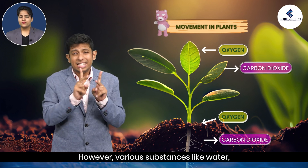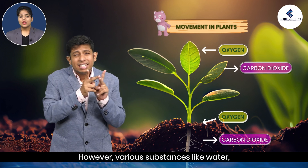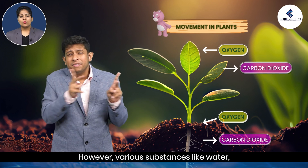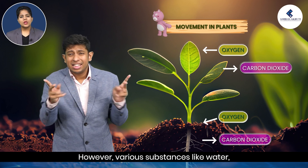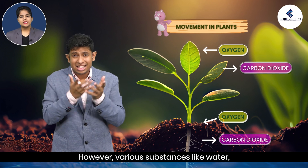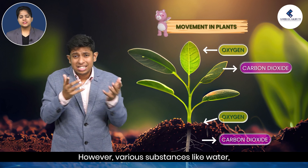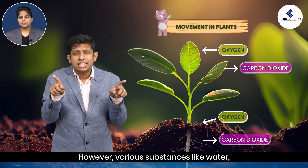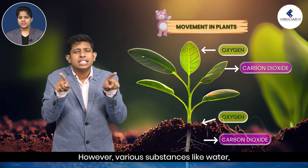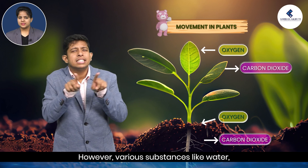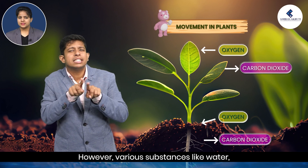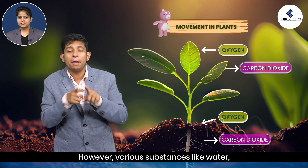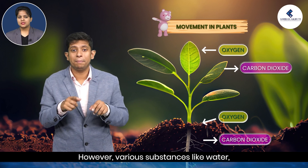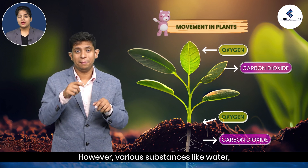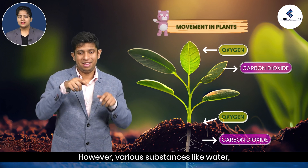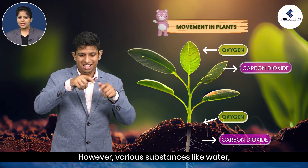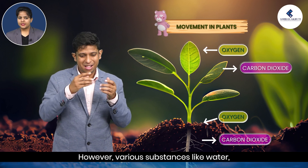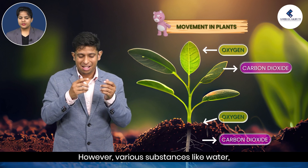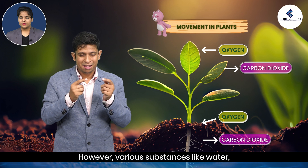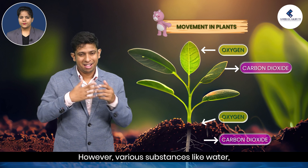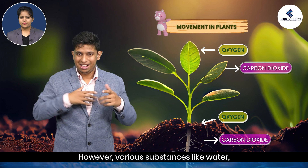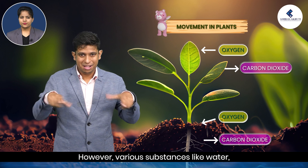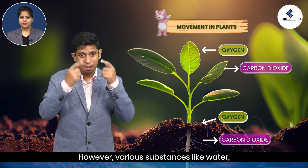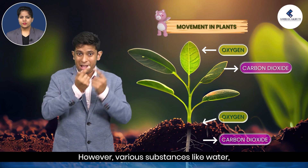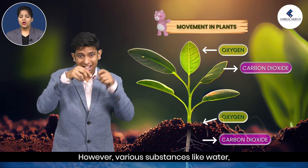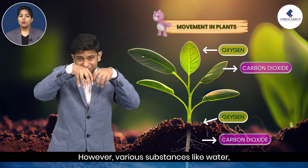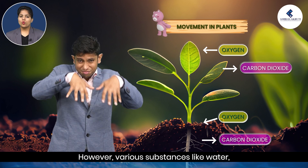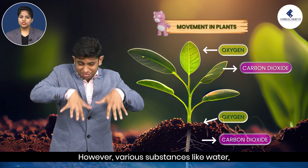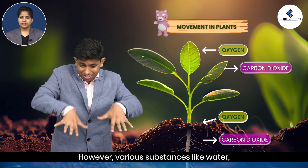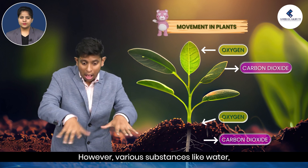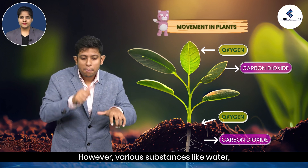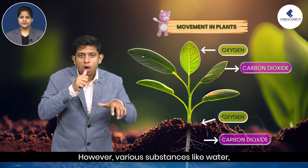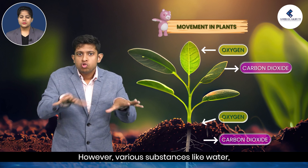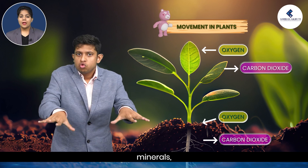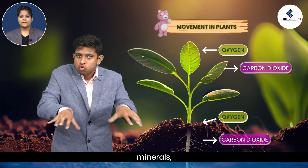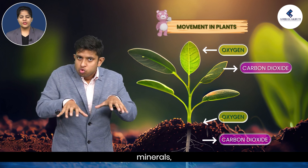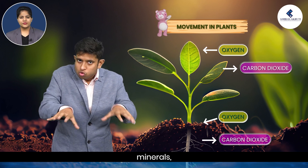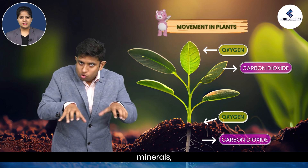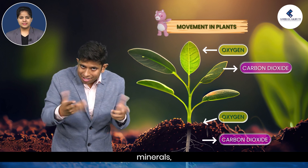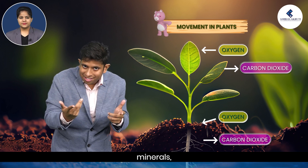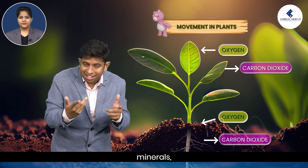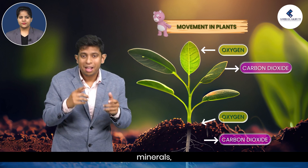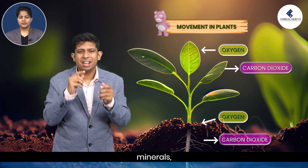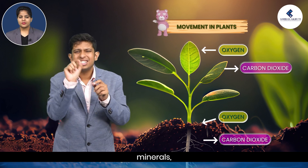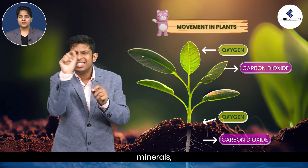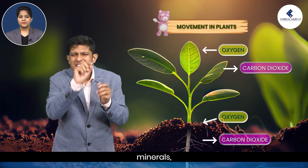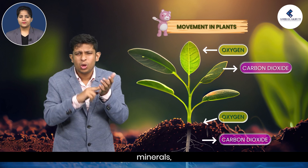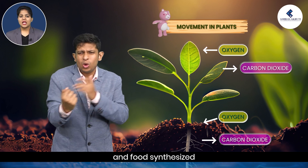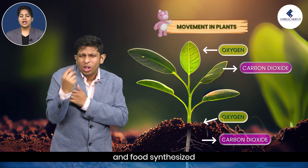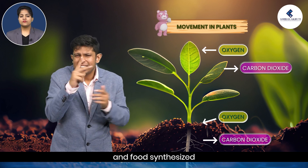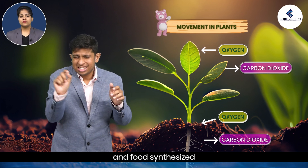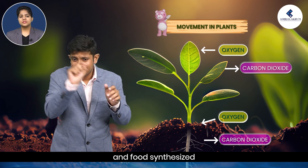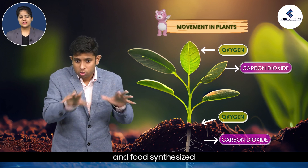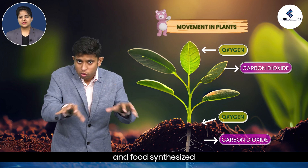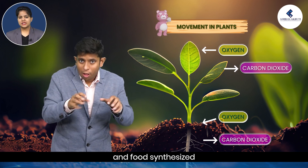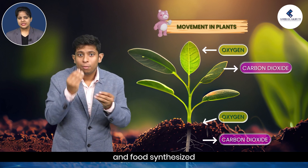However, various substances like water, minerals,